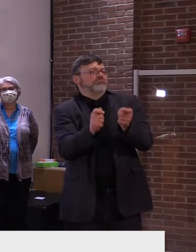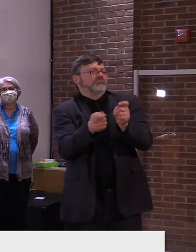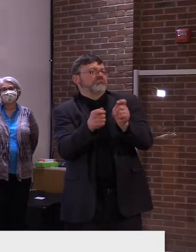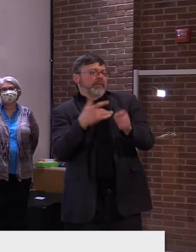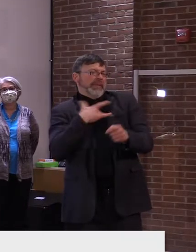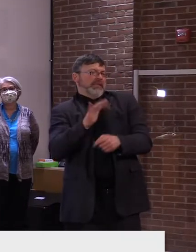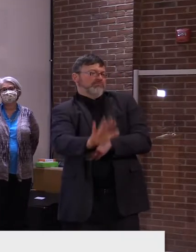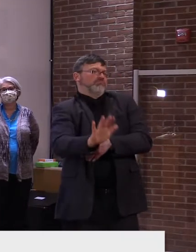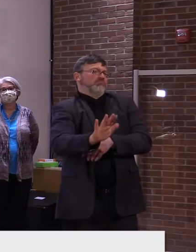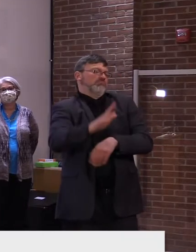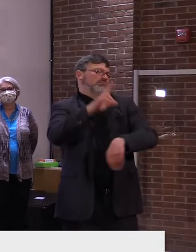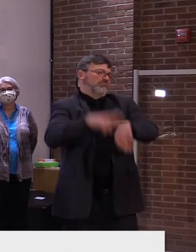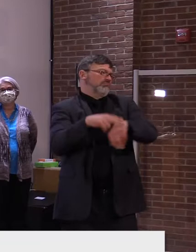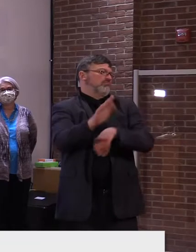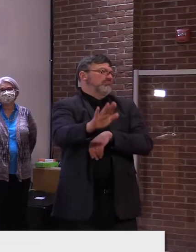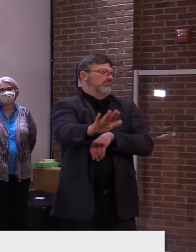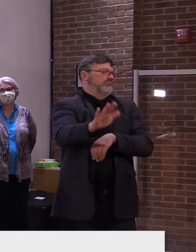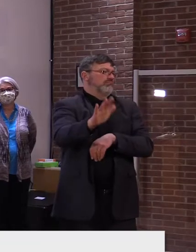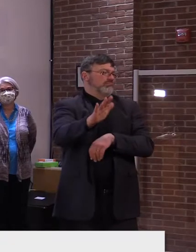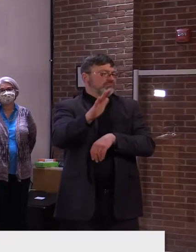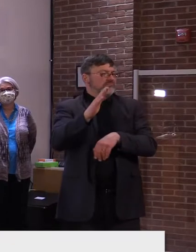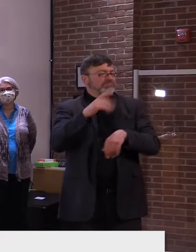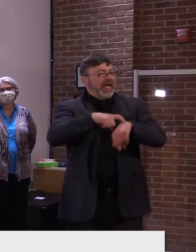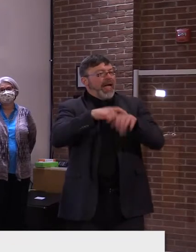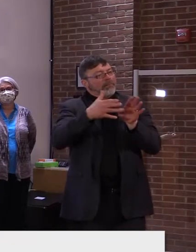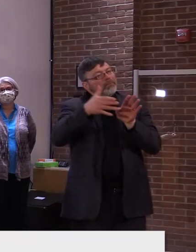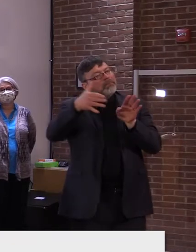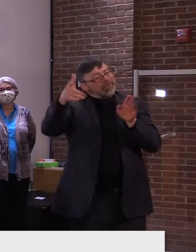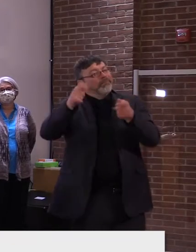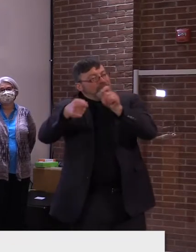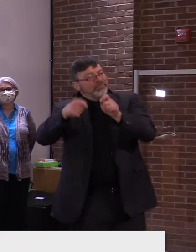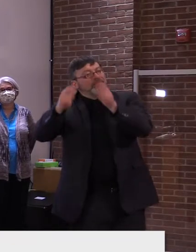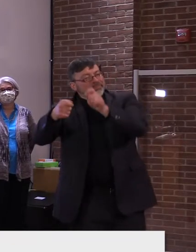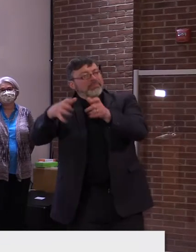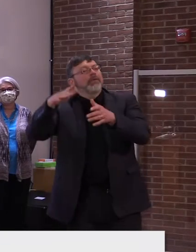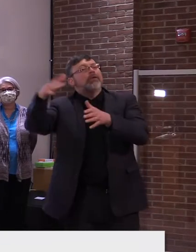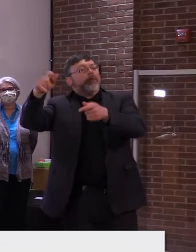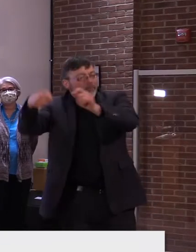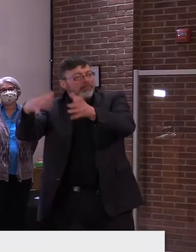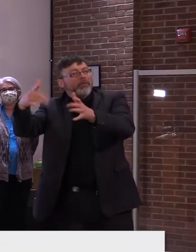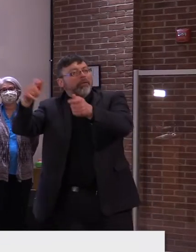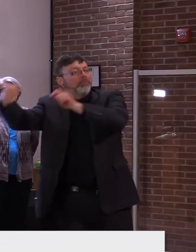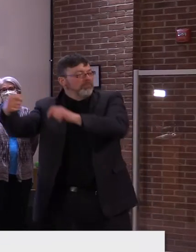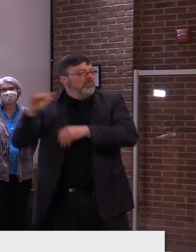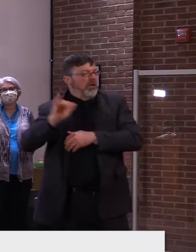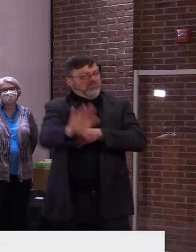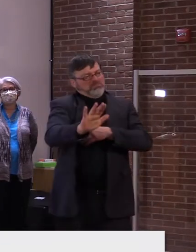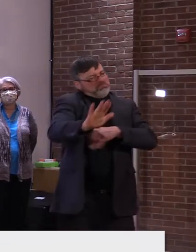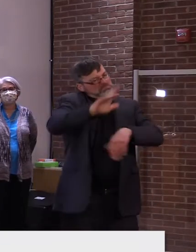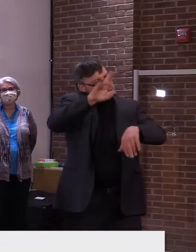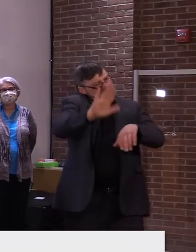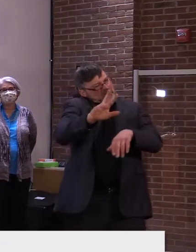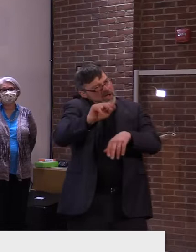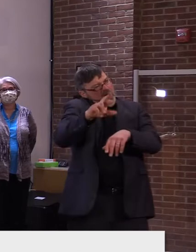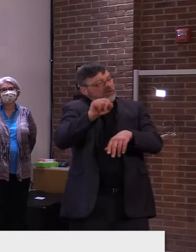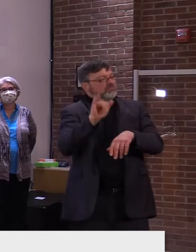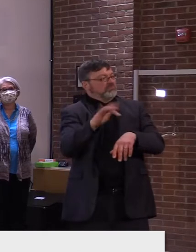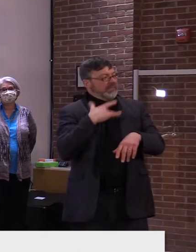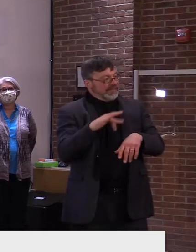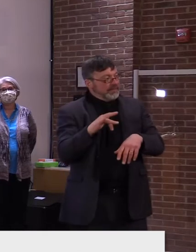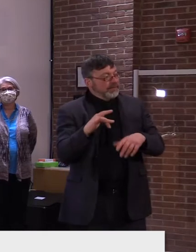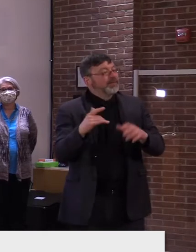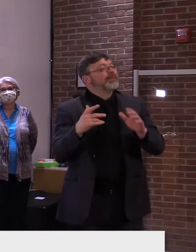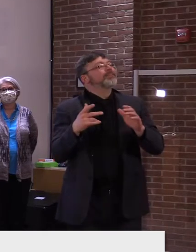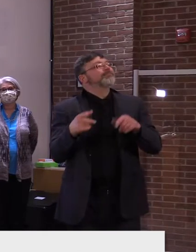can be vaccinated. Wearing a mask, staying 6 feet apart, and gathering safely are really critical